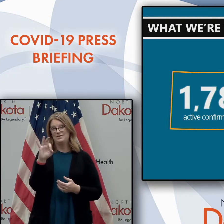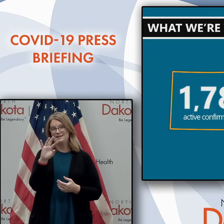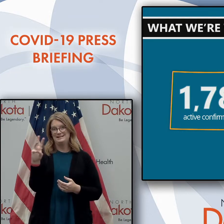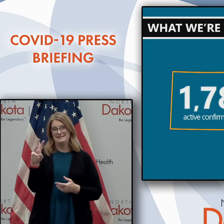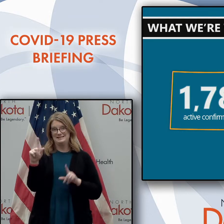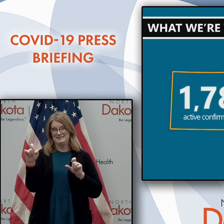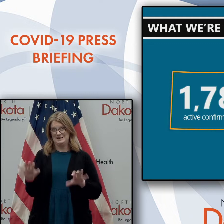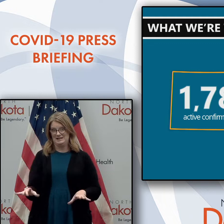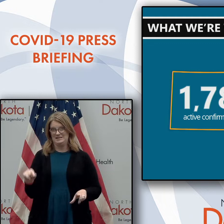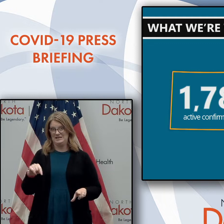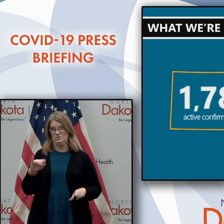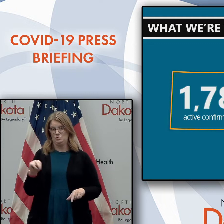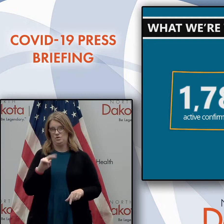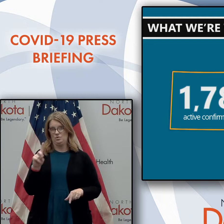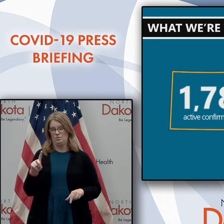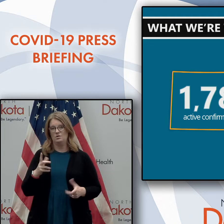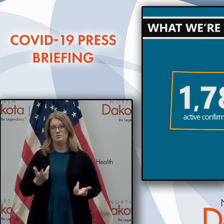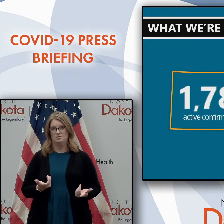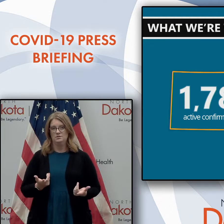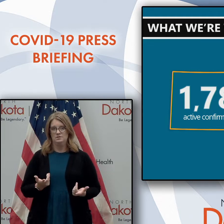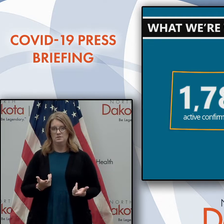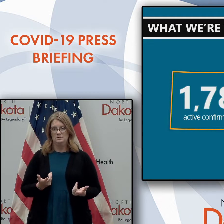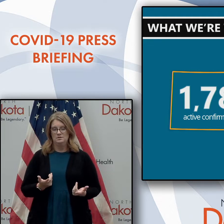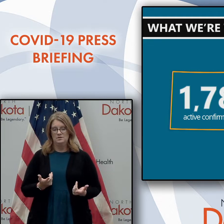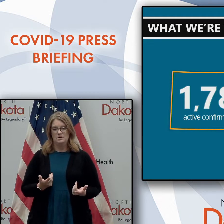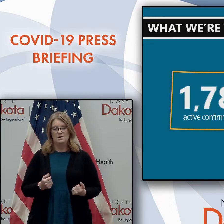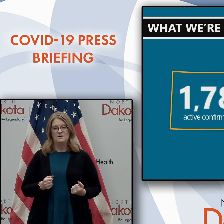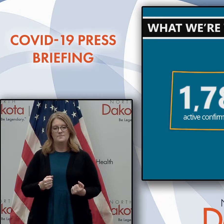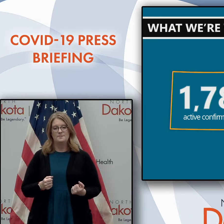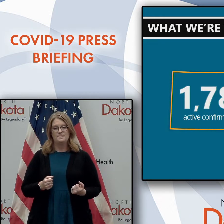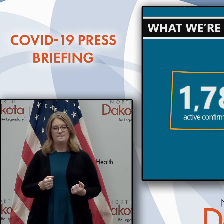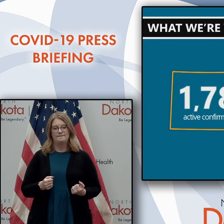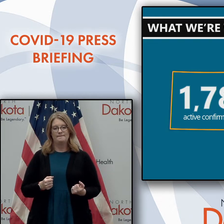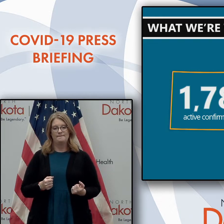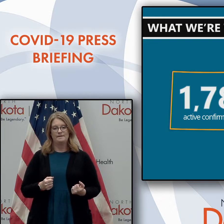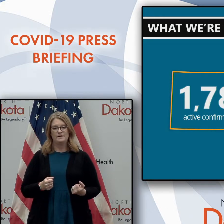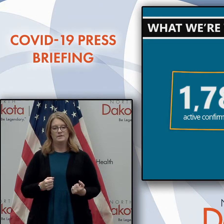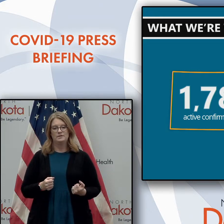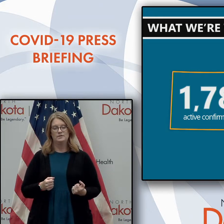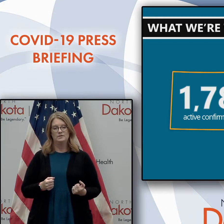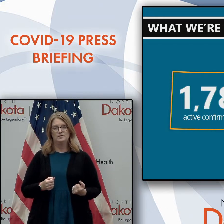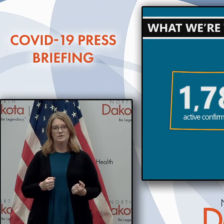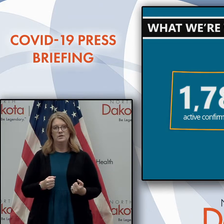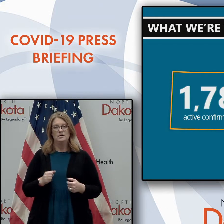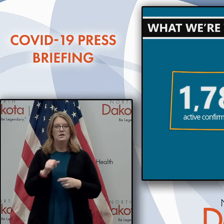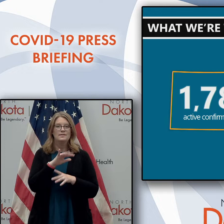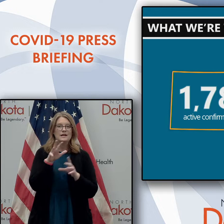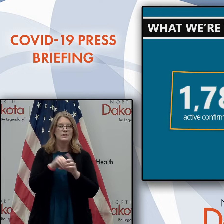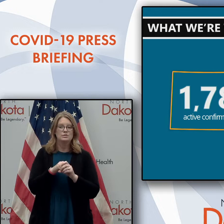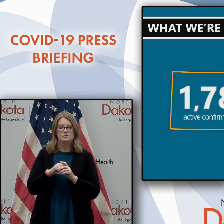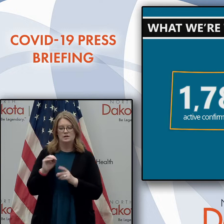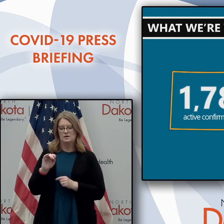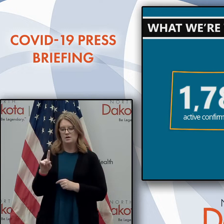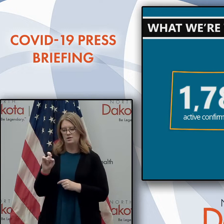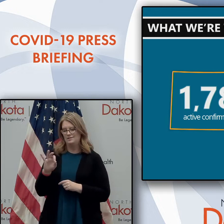442,896 tests of North Dakotans, and of those, that includes